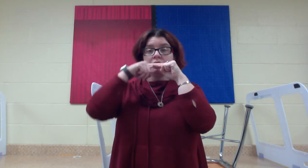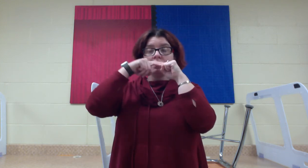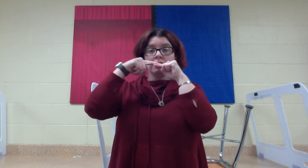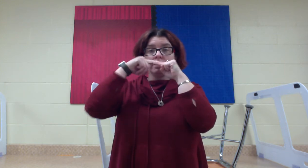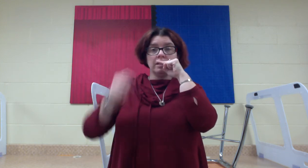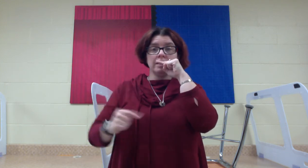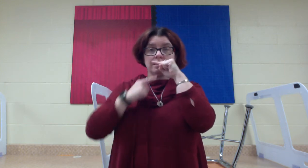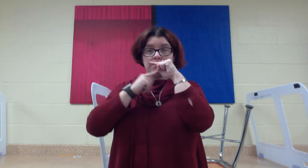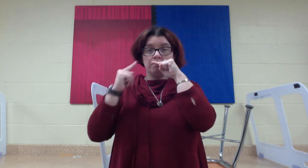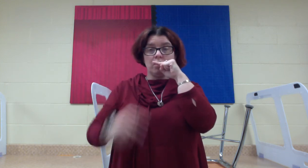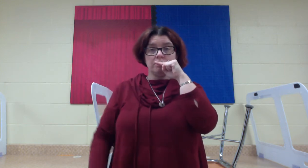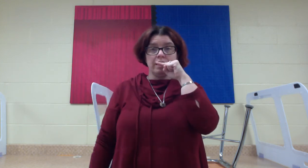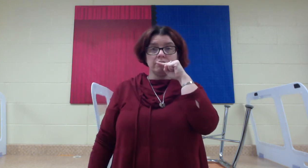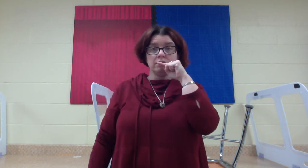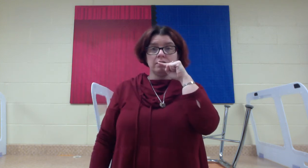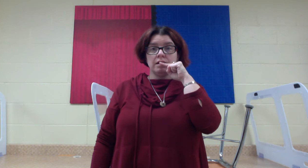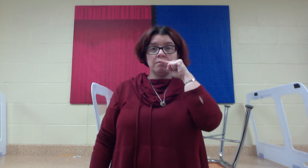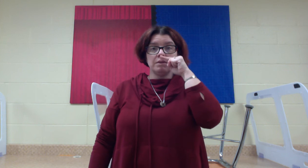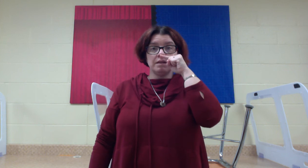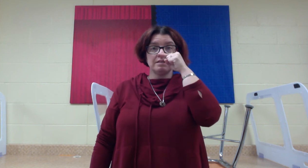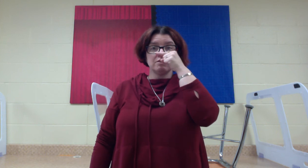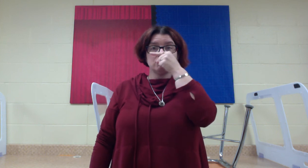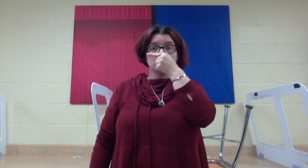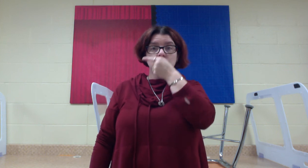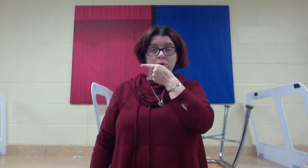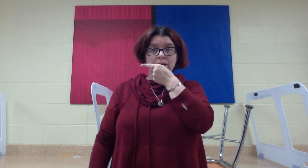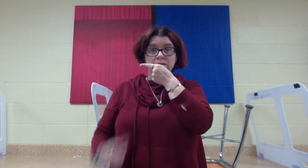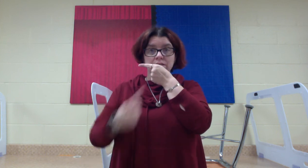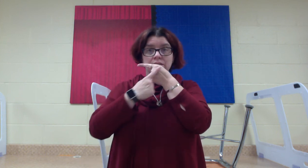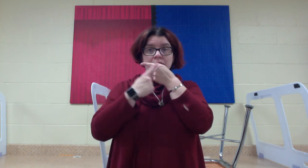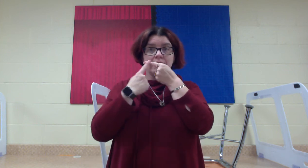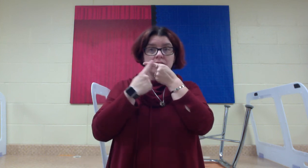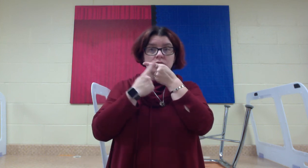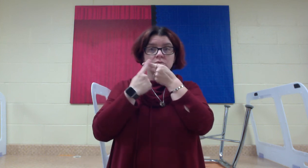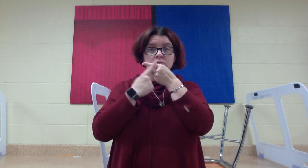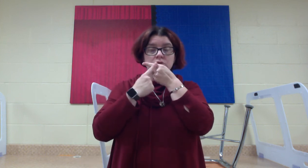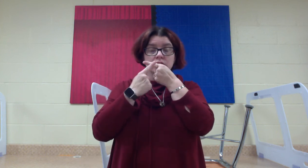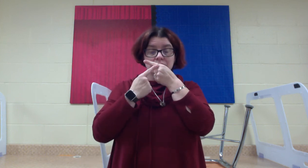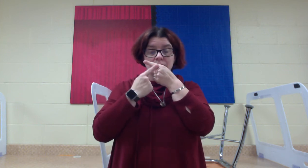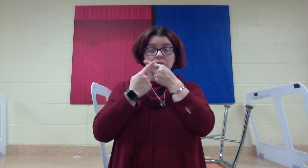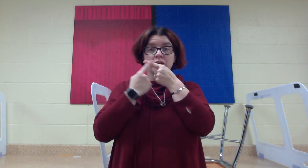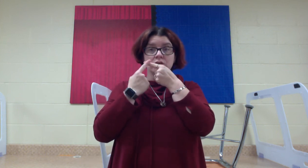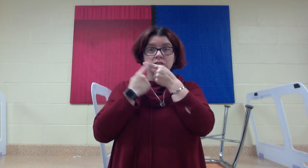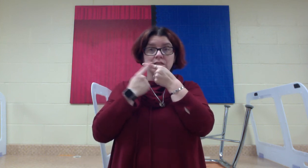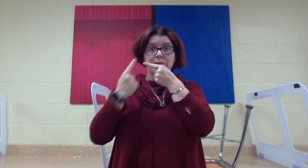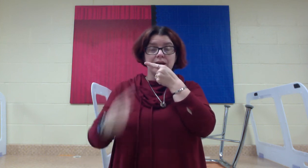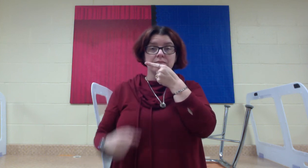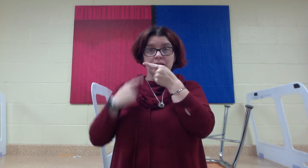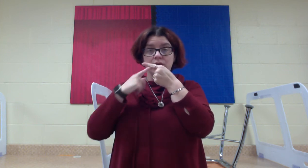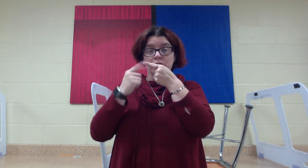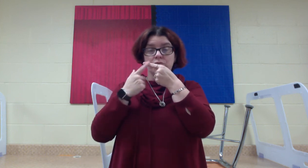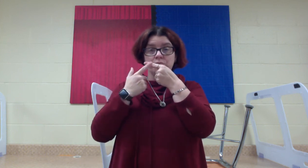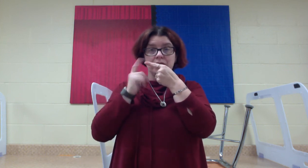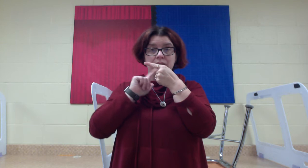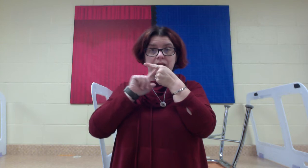it's up, palm down. But then as I twist, now you can see my ring. You can see the back of my, or the back of my hand,